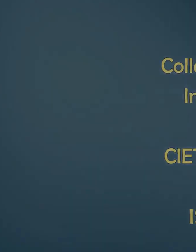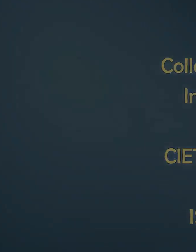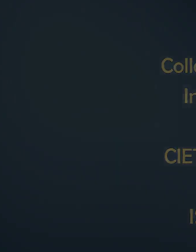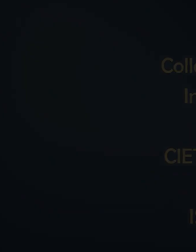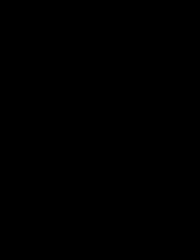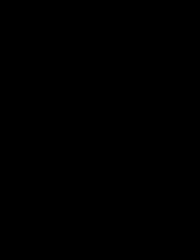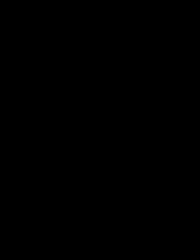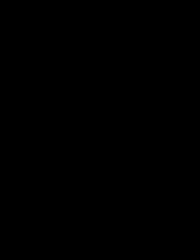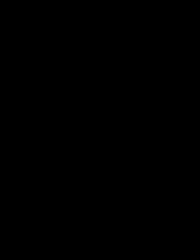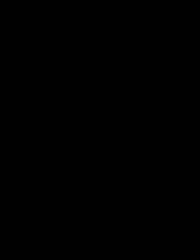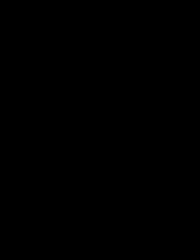How